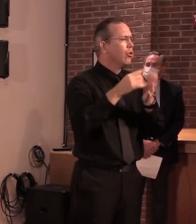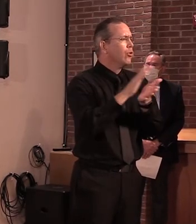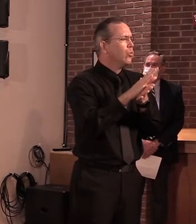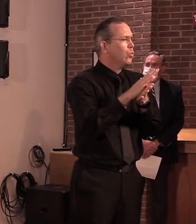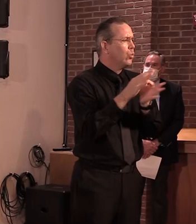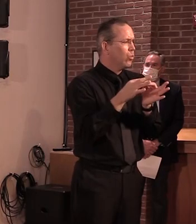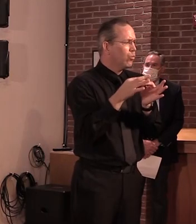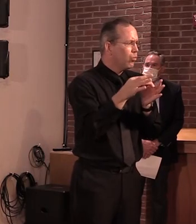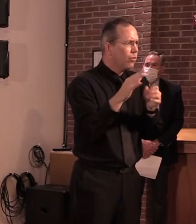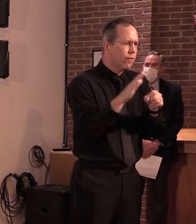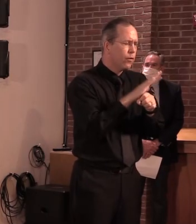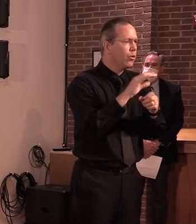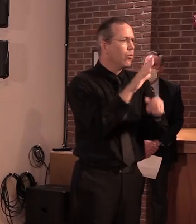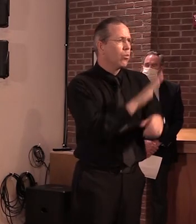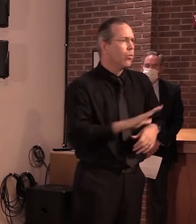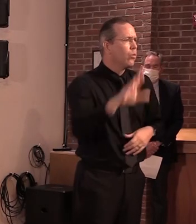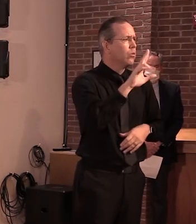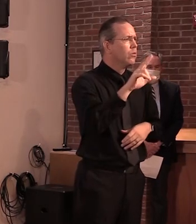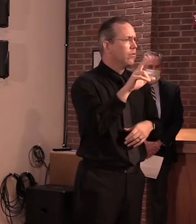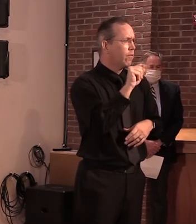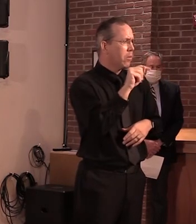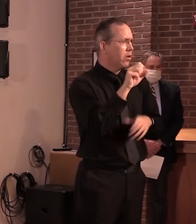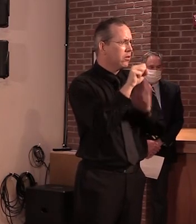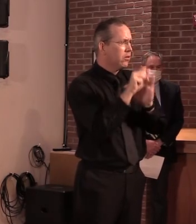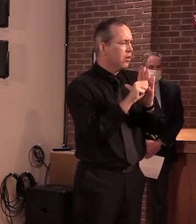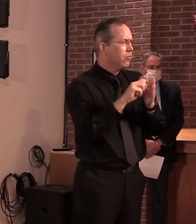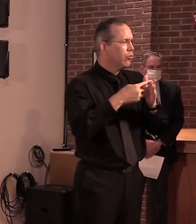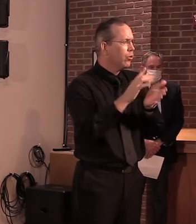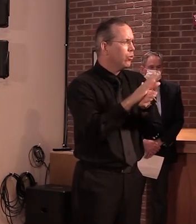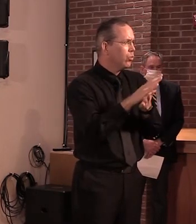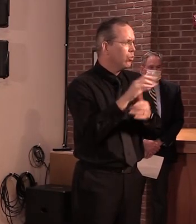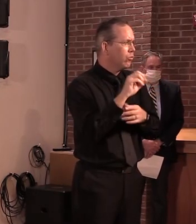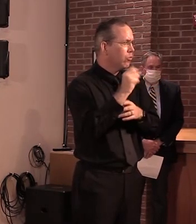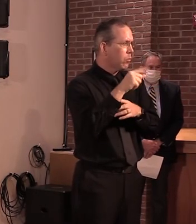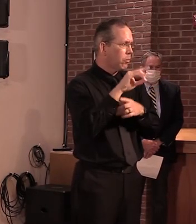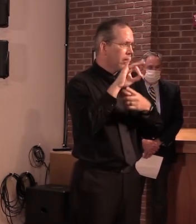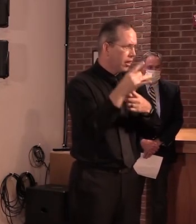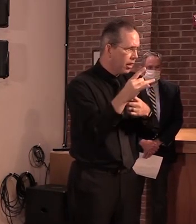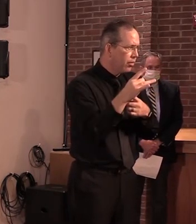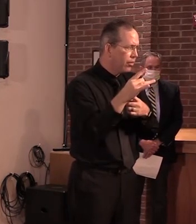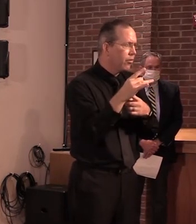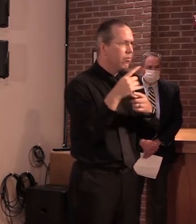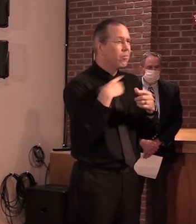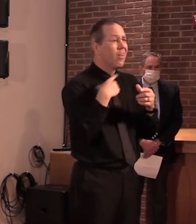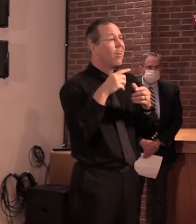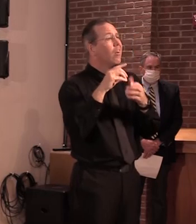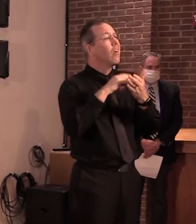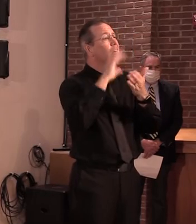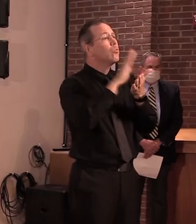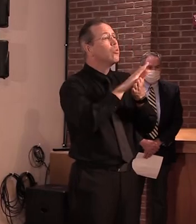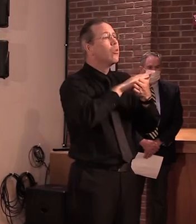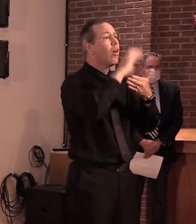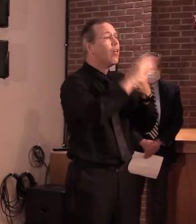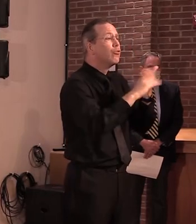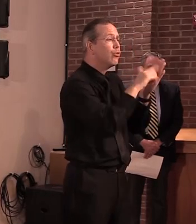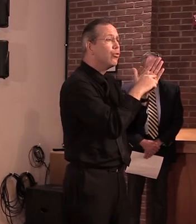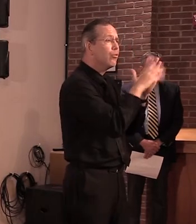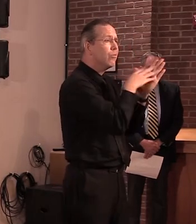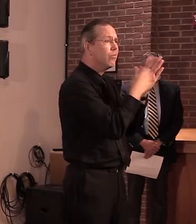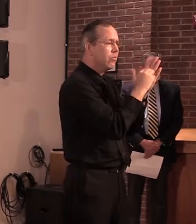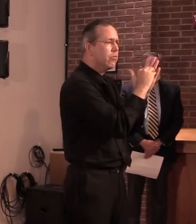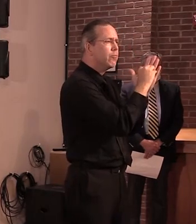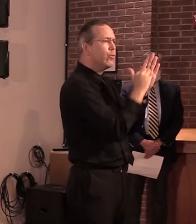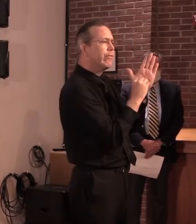legislature to change the requirements of the school calendar to give districts greater flexibility. This will give